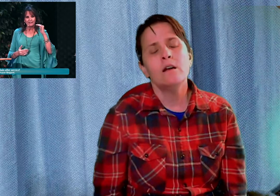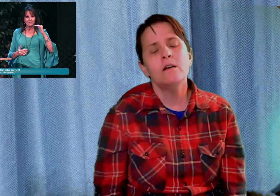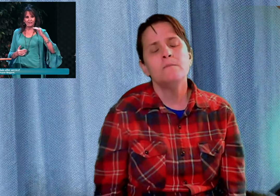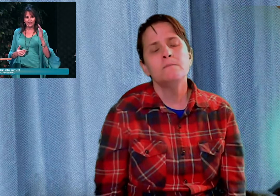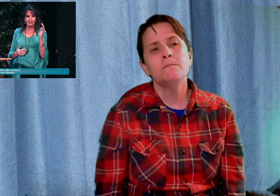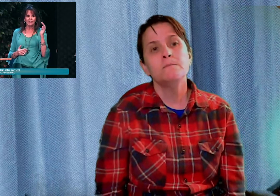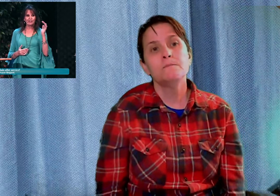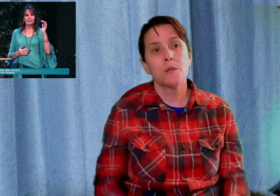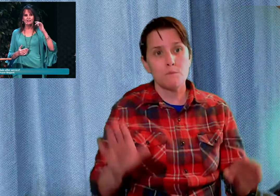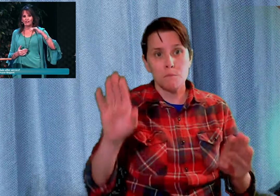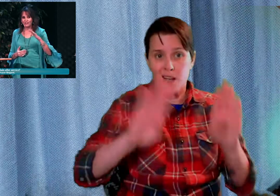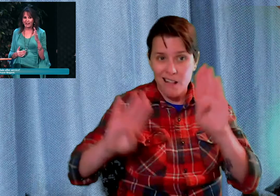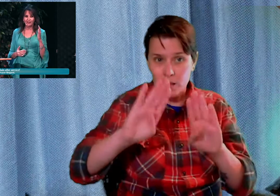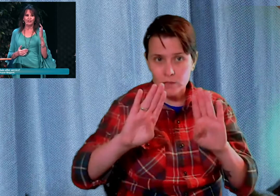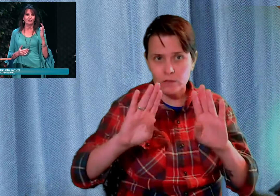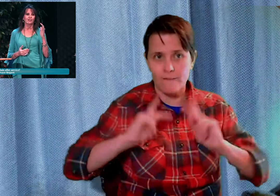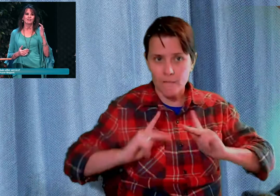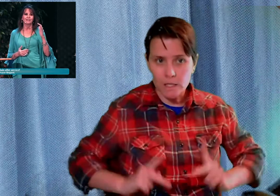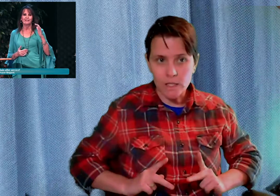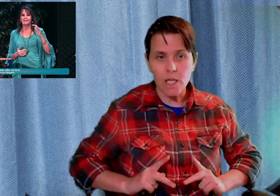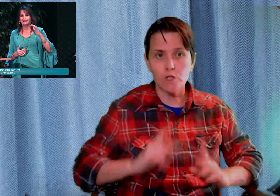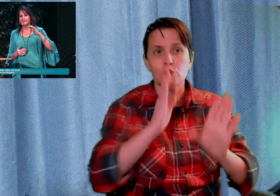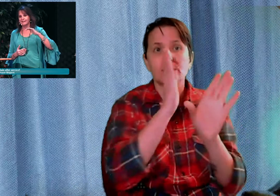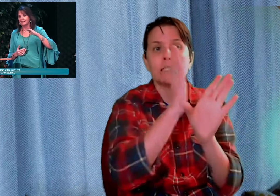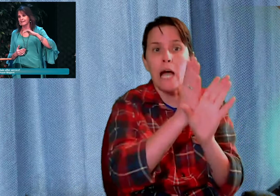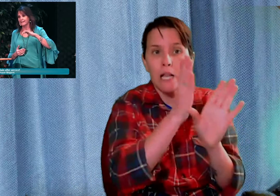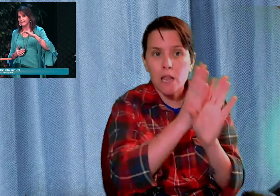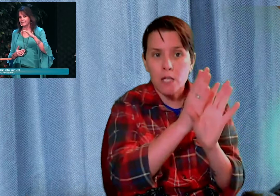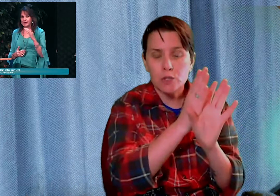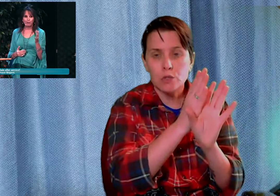biologically, physiologically, psychologically,